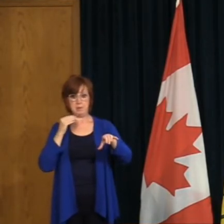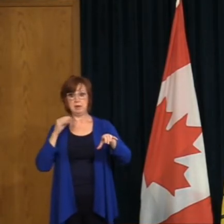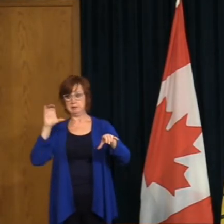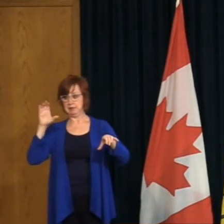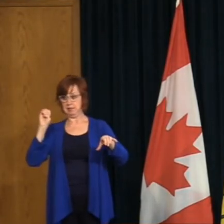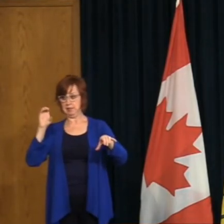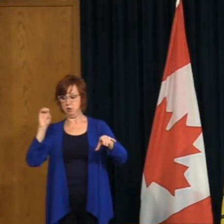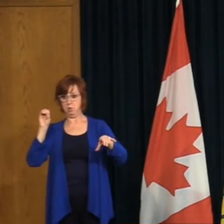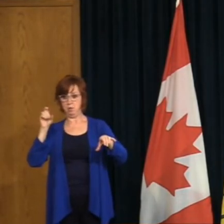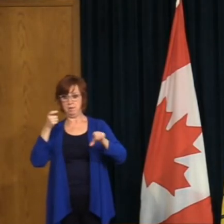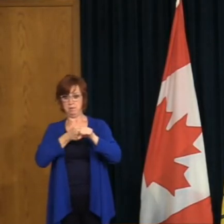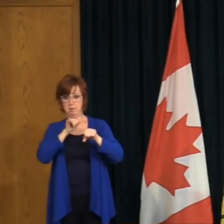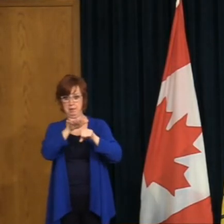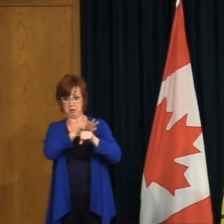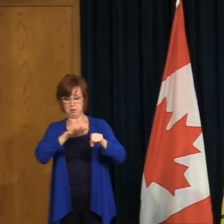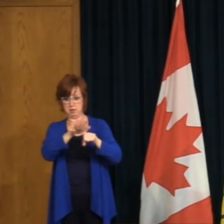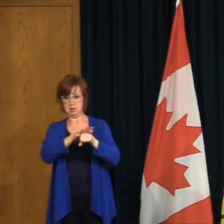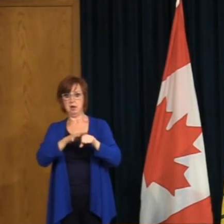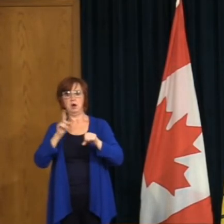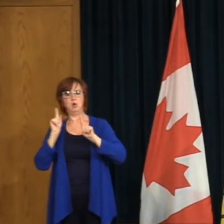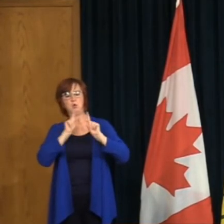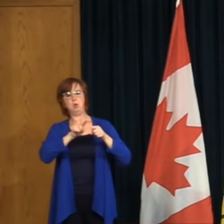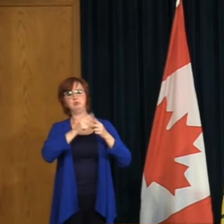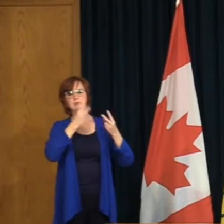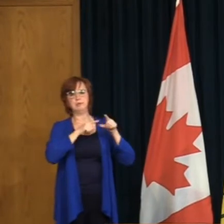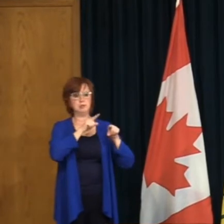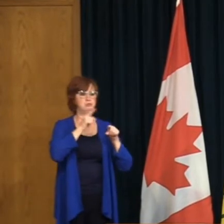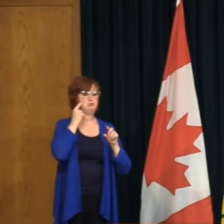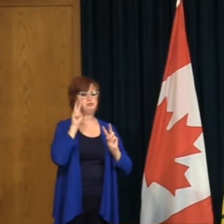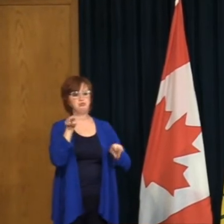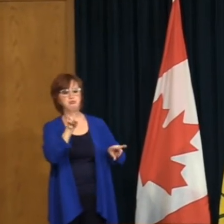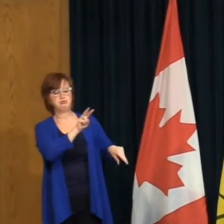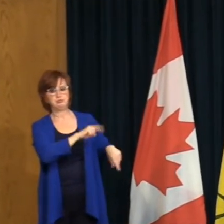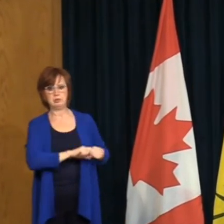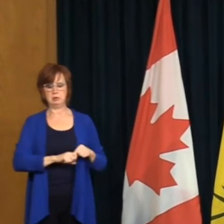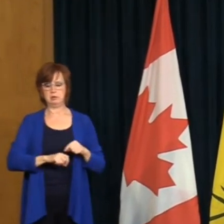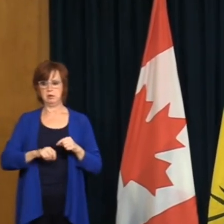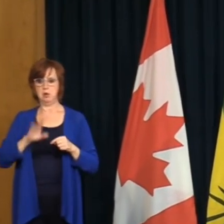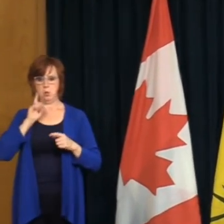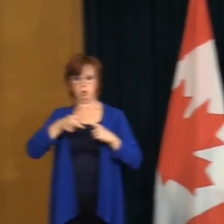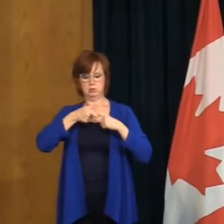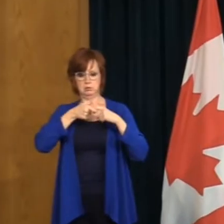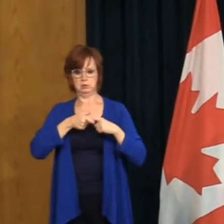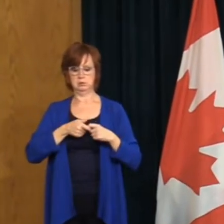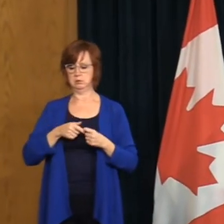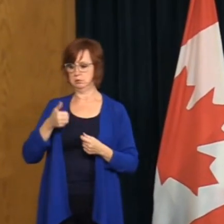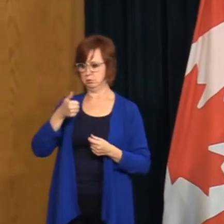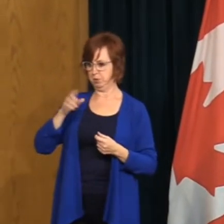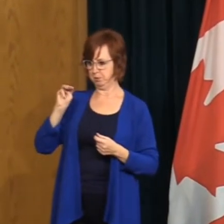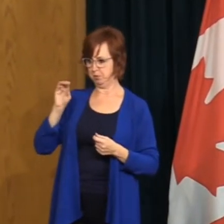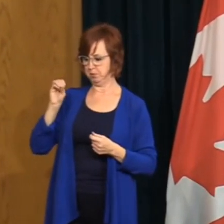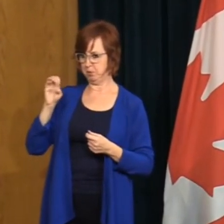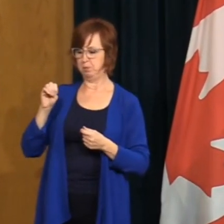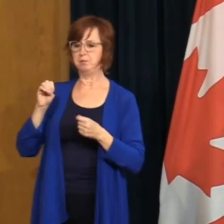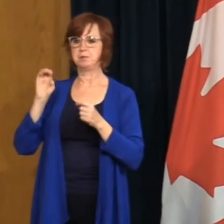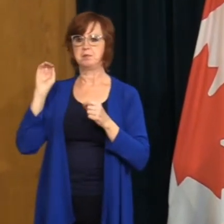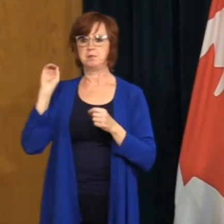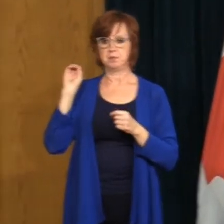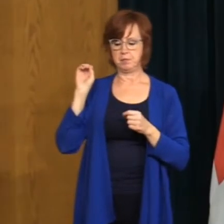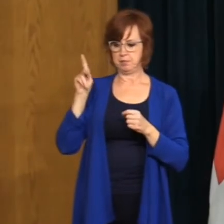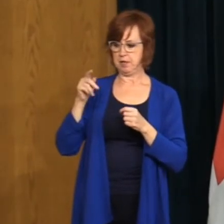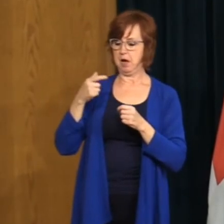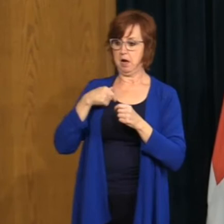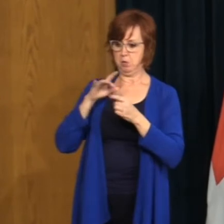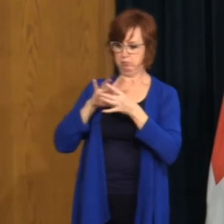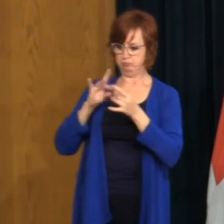Sure. Maybe I'll address the CEO tour first, and then the minimum care standards that have both been raised by the